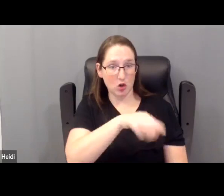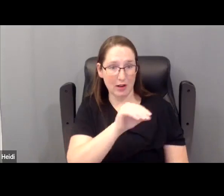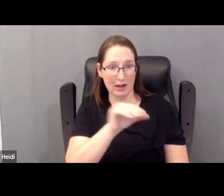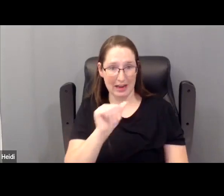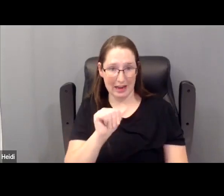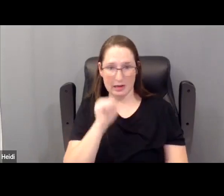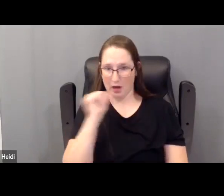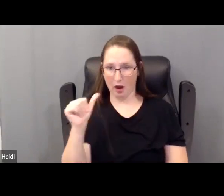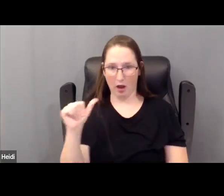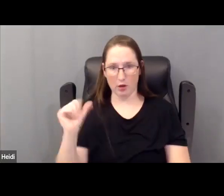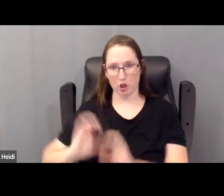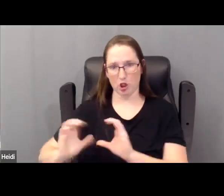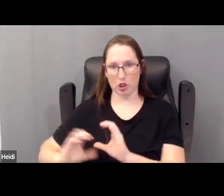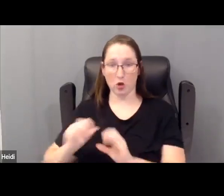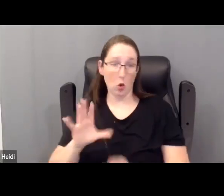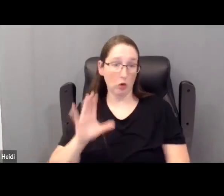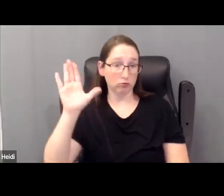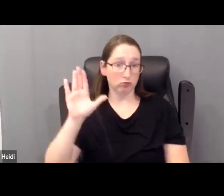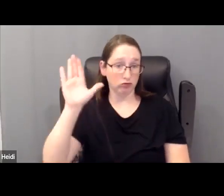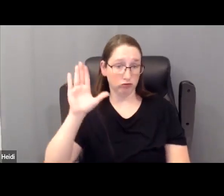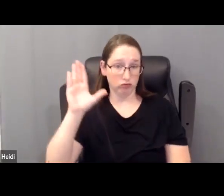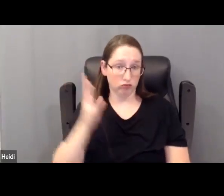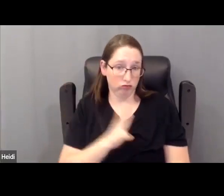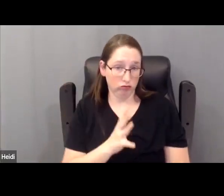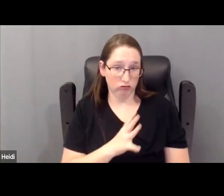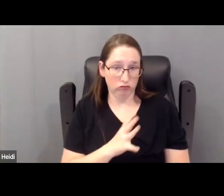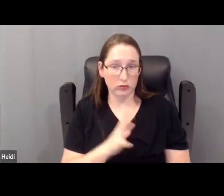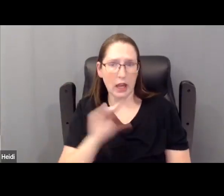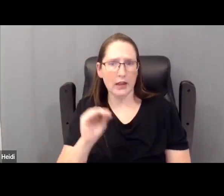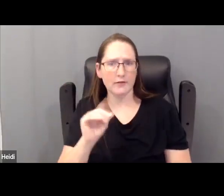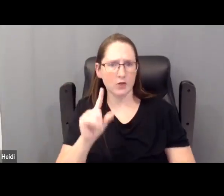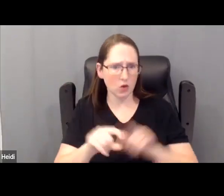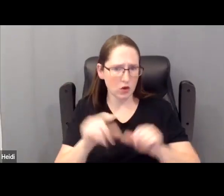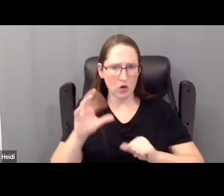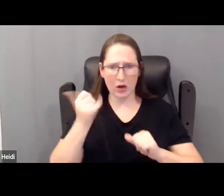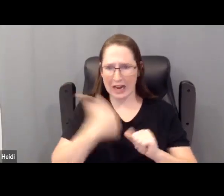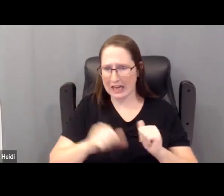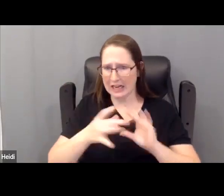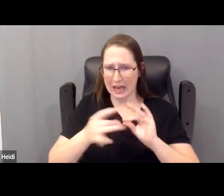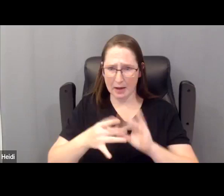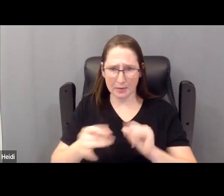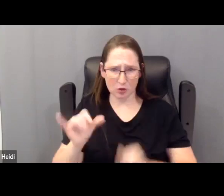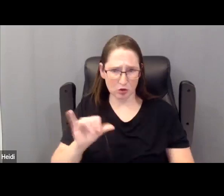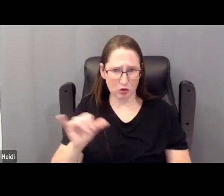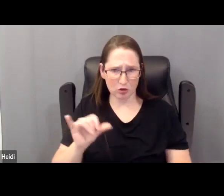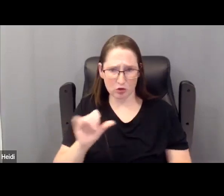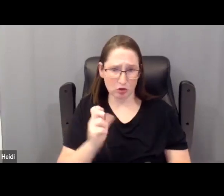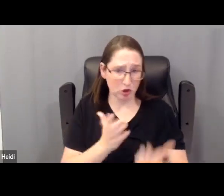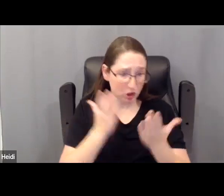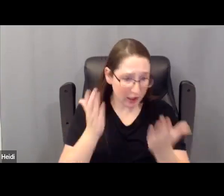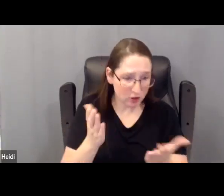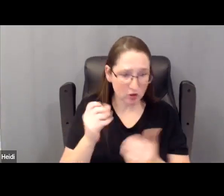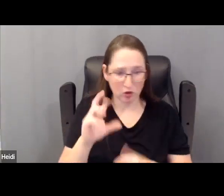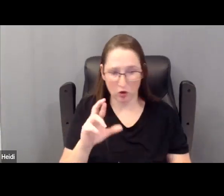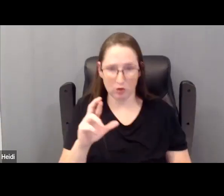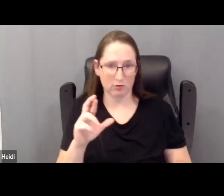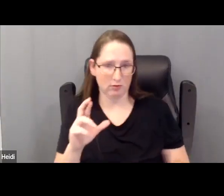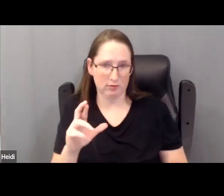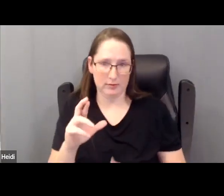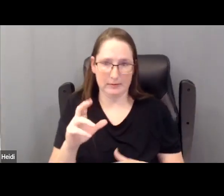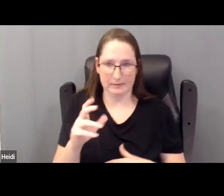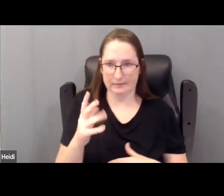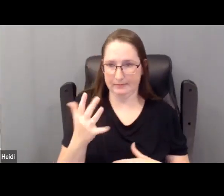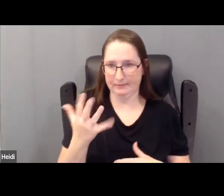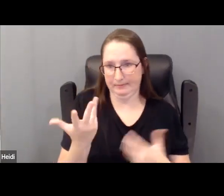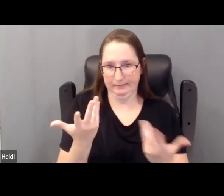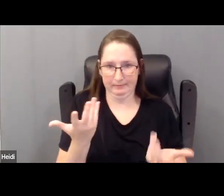can retype it or you could raise your hand. And kept questions, or if people have comments too, or suggestions, or